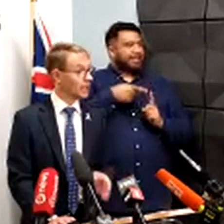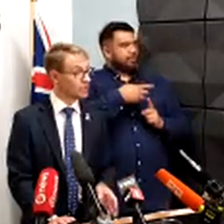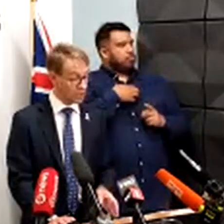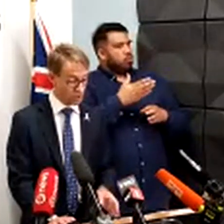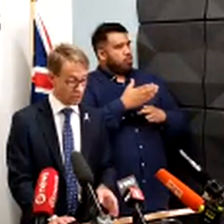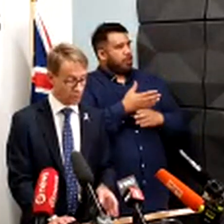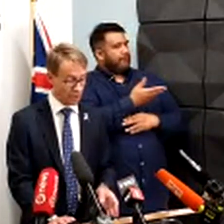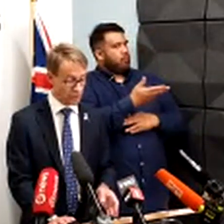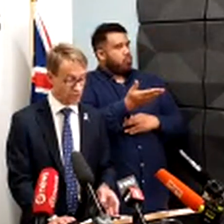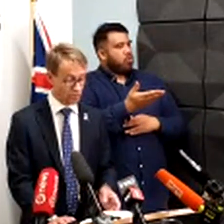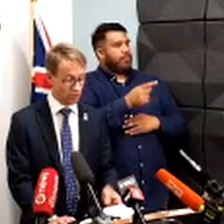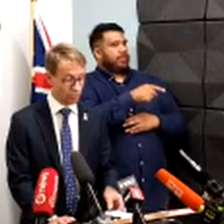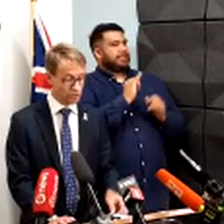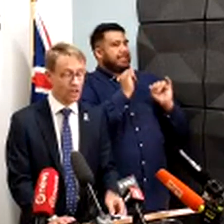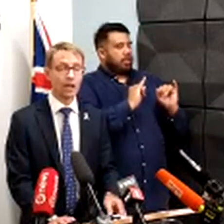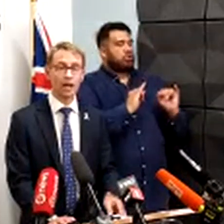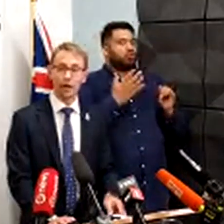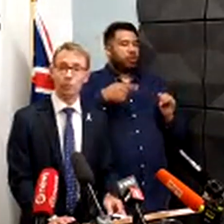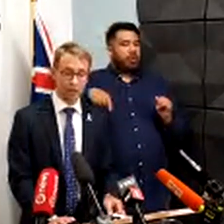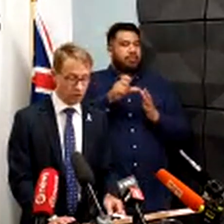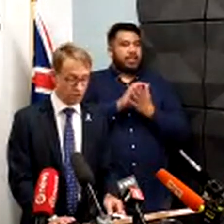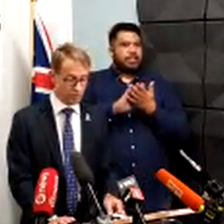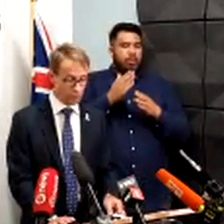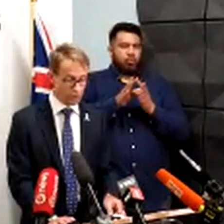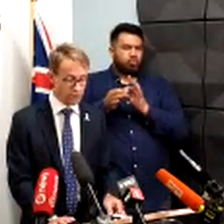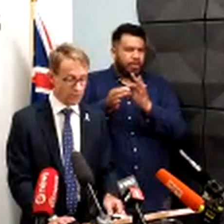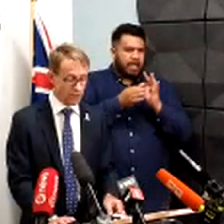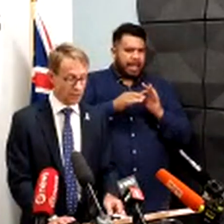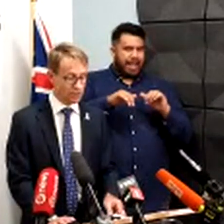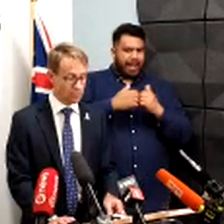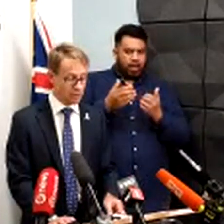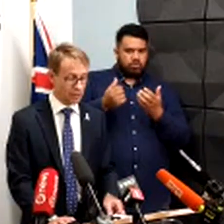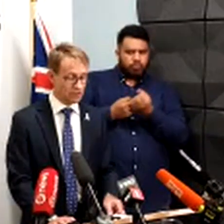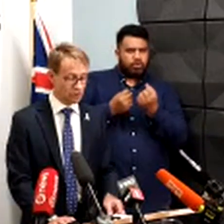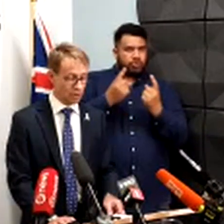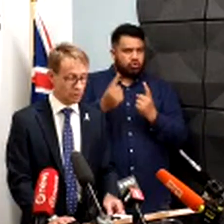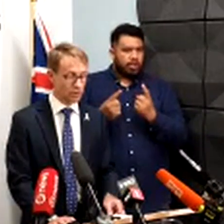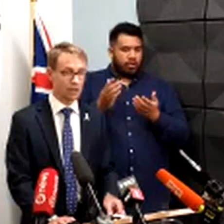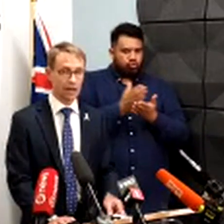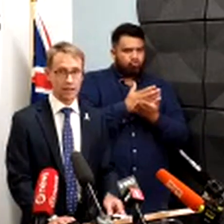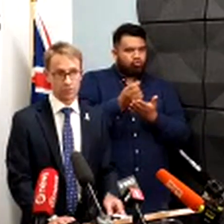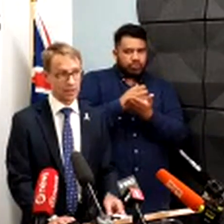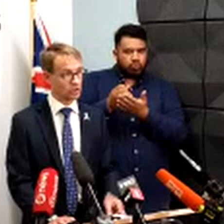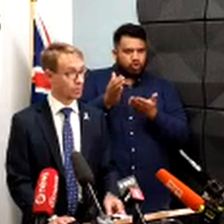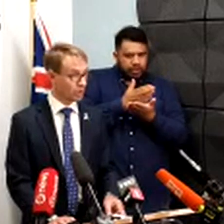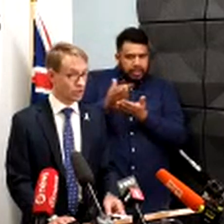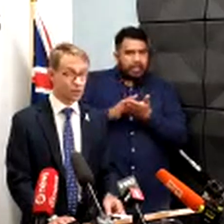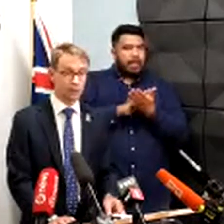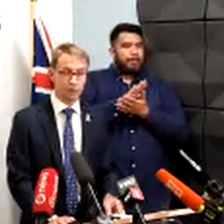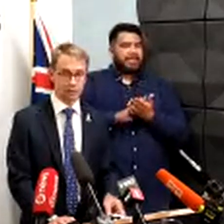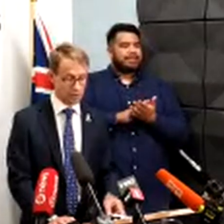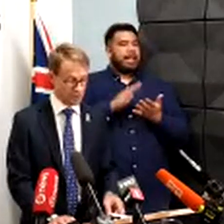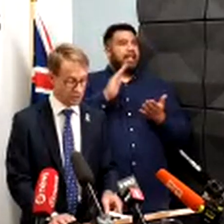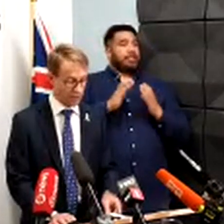regionally and nationally with other district health boards how we can share resources to minimise disruption and manage the